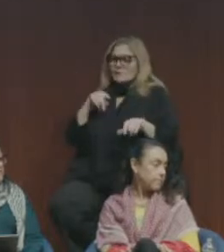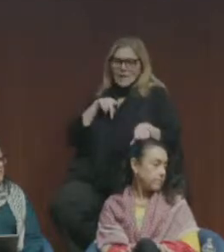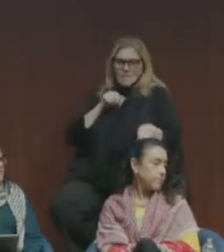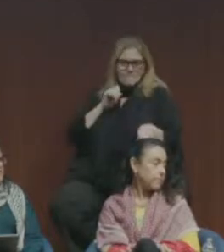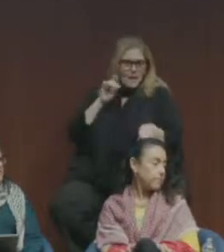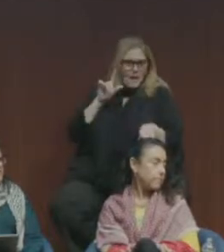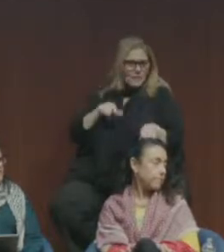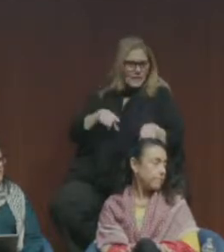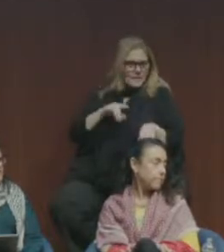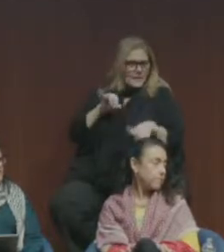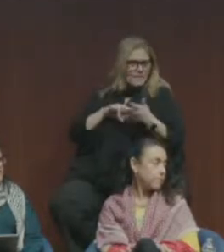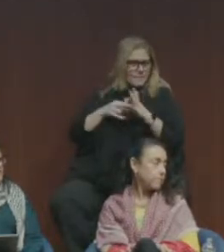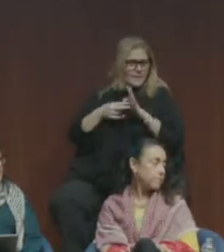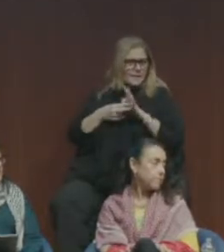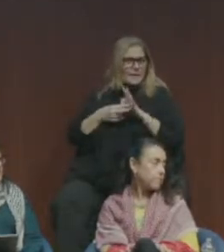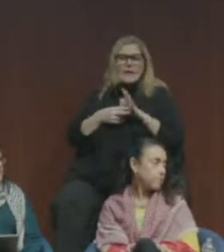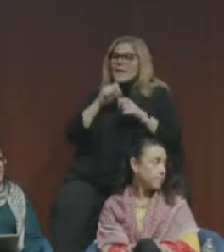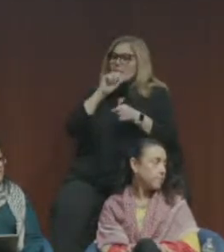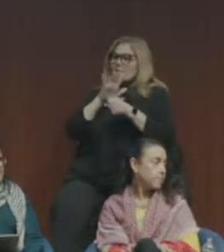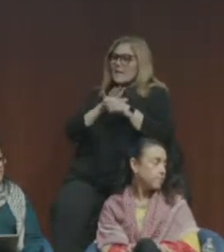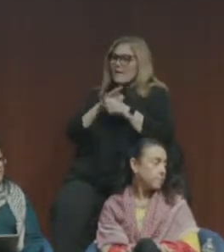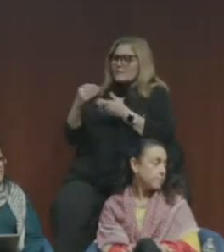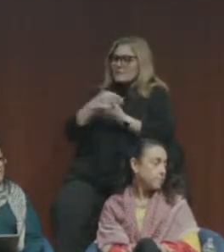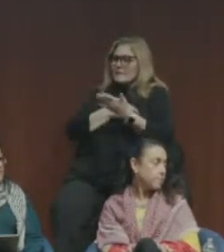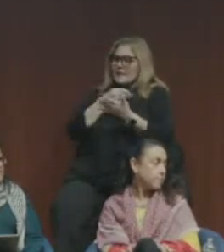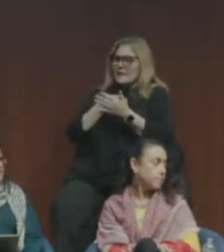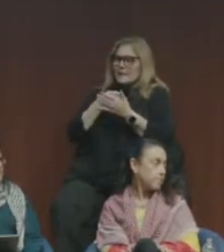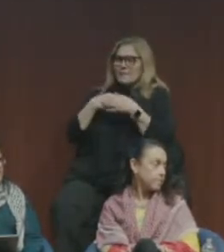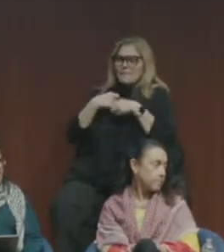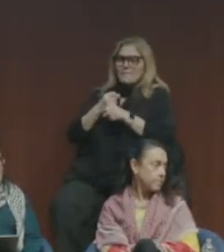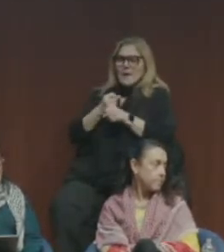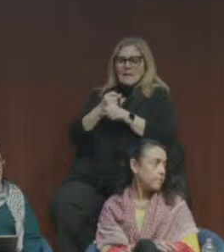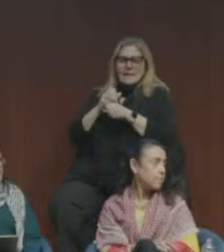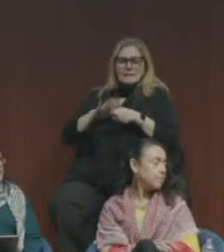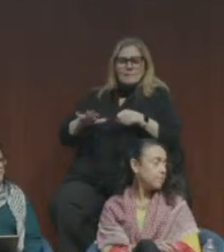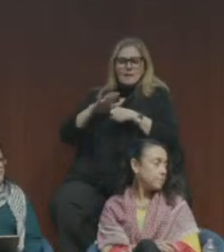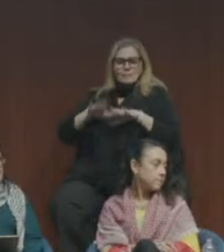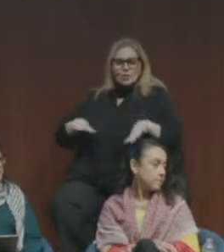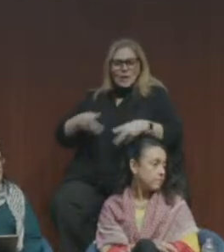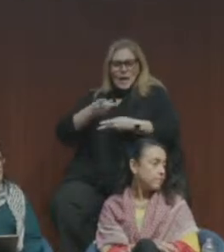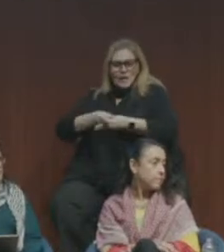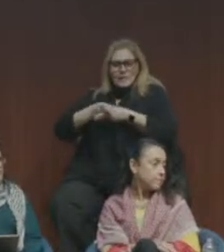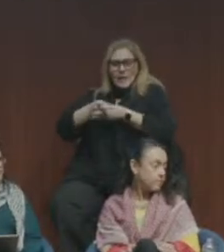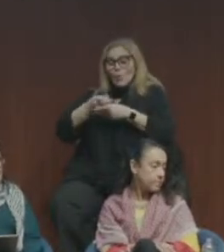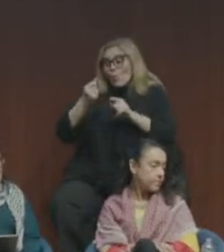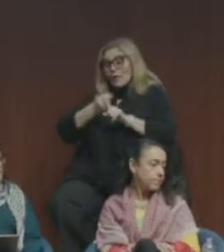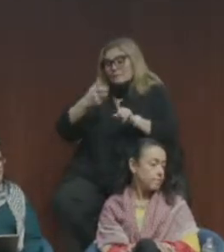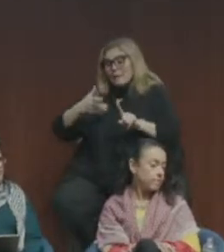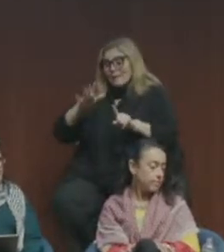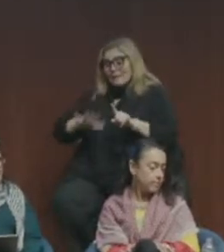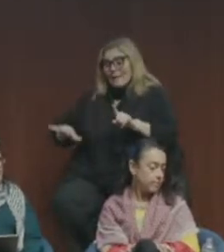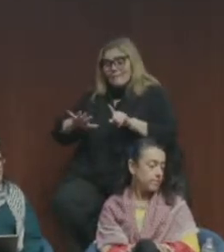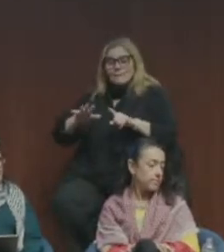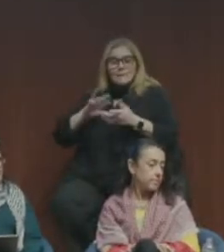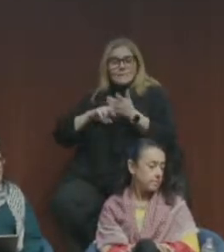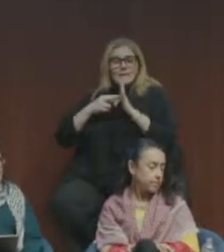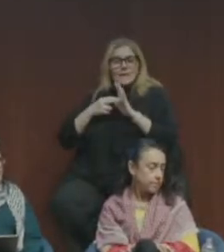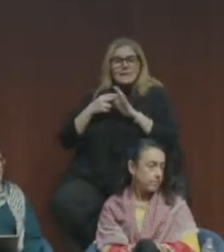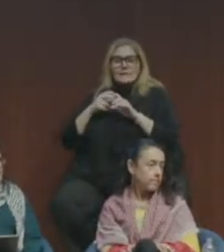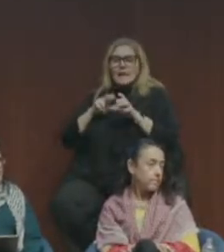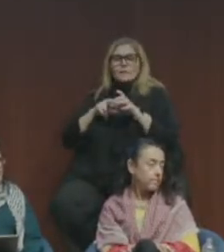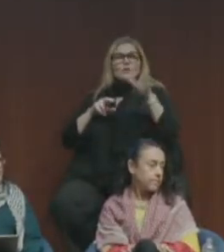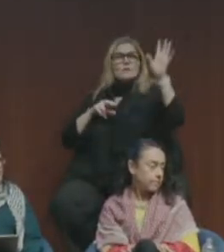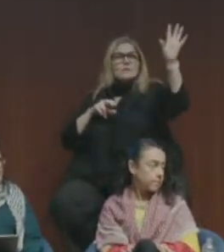you're talking about in terms of guaranteed income, creating the spaces of childcare, whether it's or expanding the space of not just taking